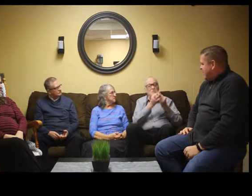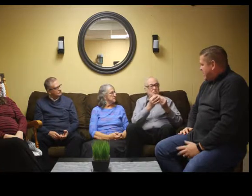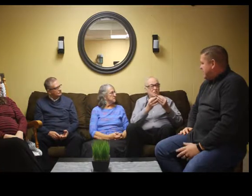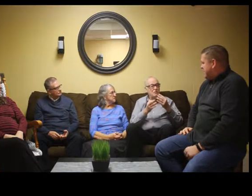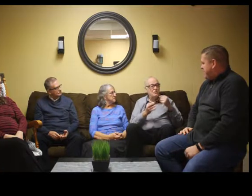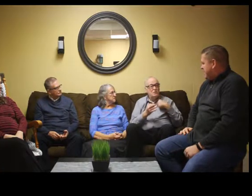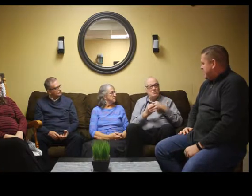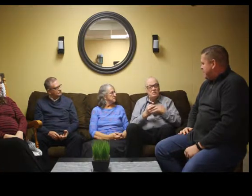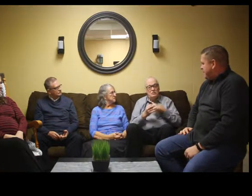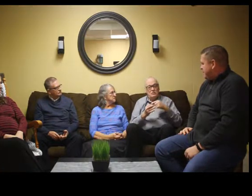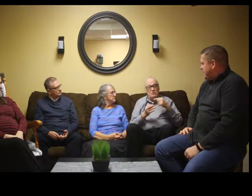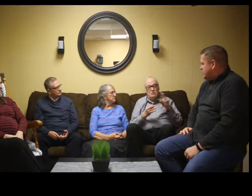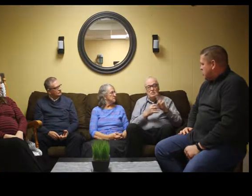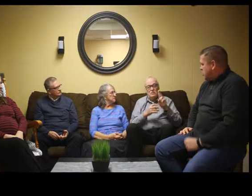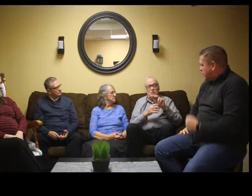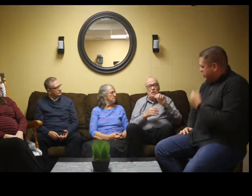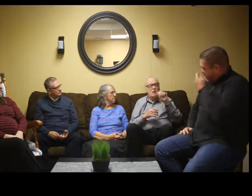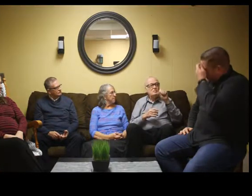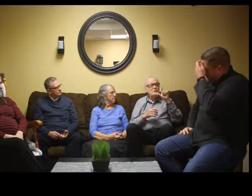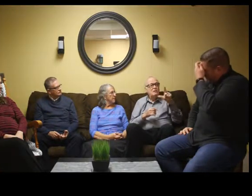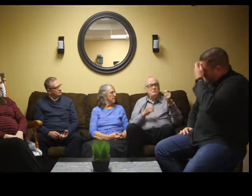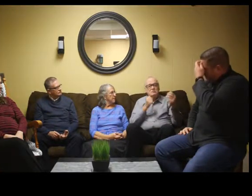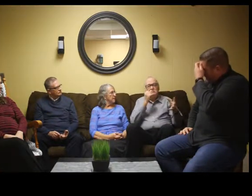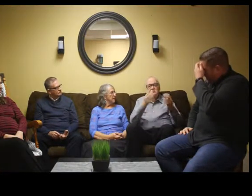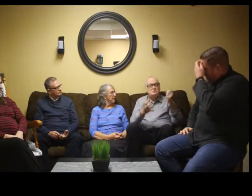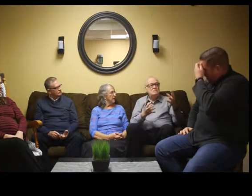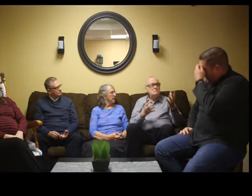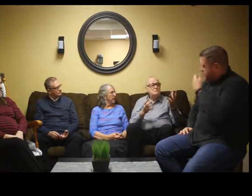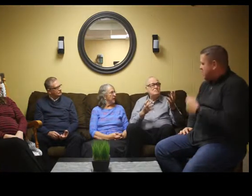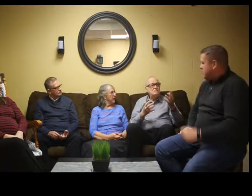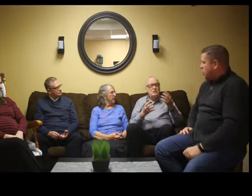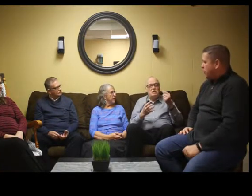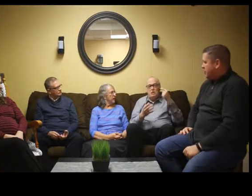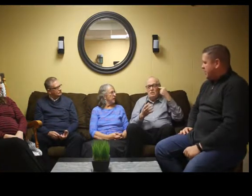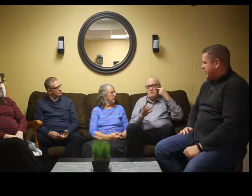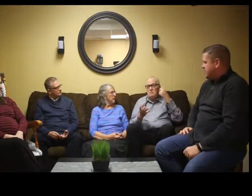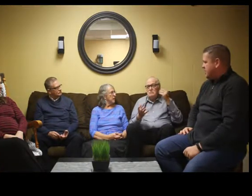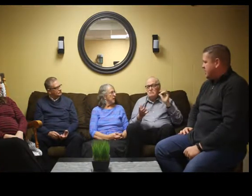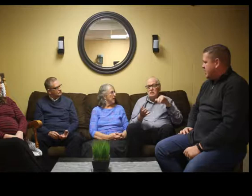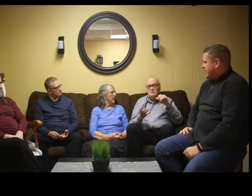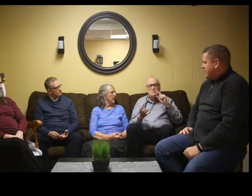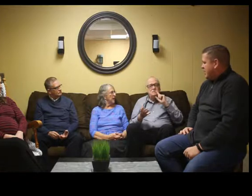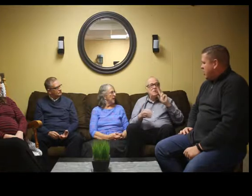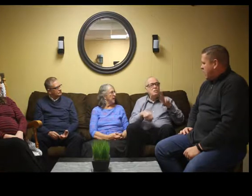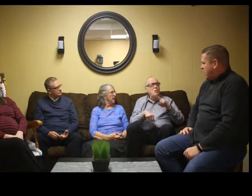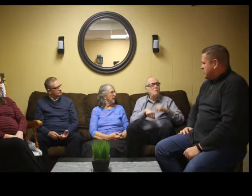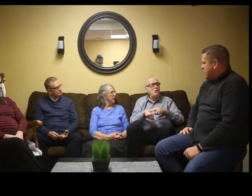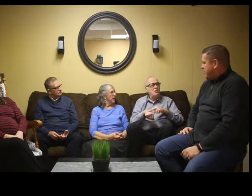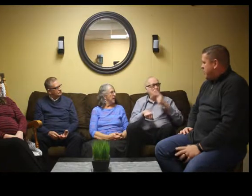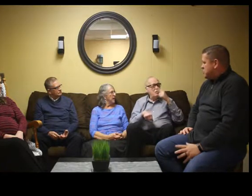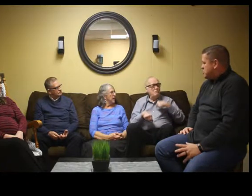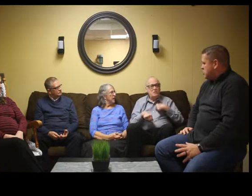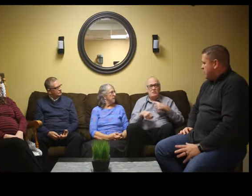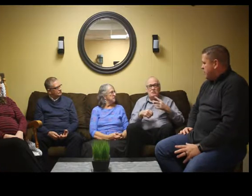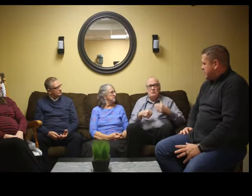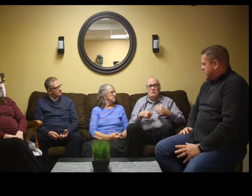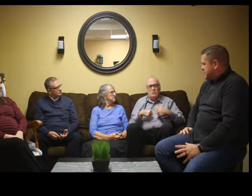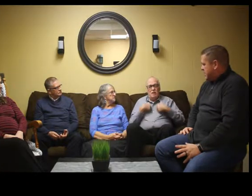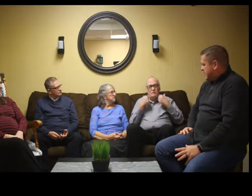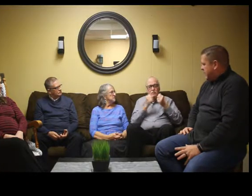in a deaf family, and so we were able to use American Sign Language as our mode of communication and our language, and I thought it was just normal because I was in the